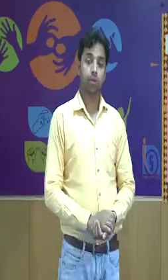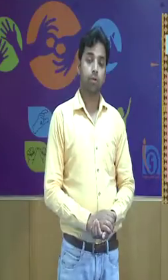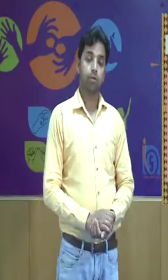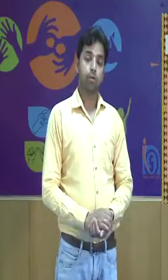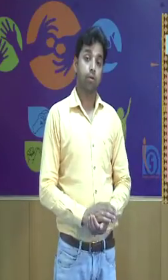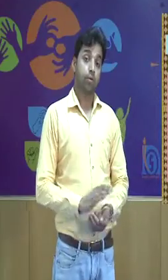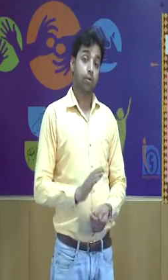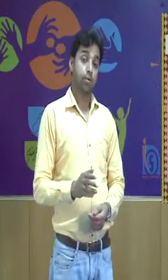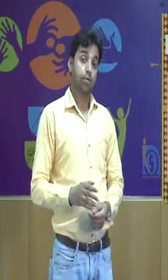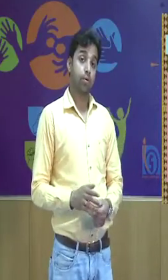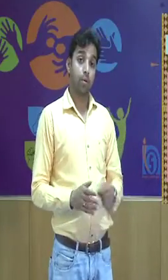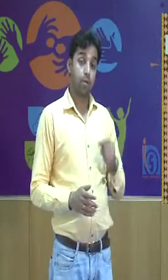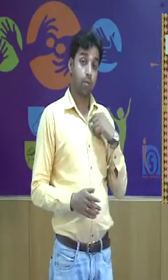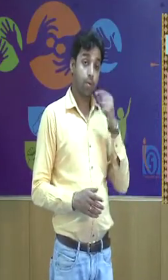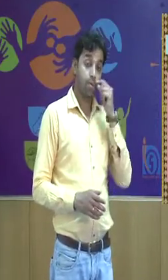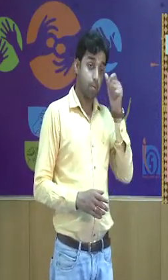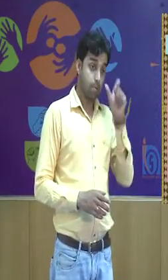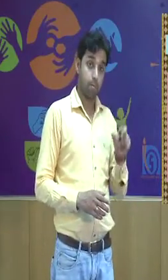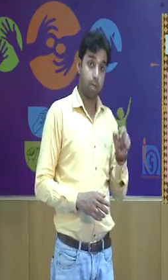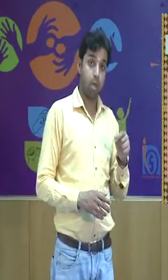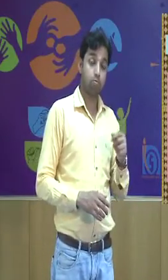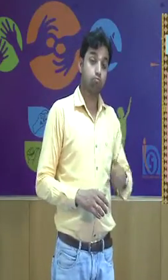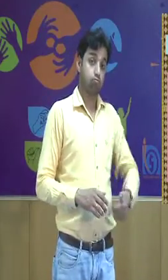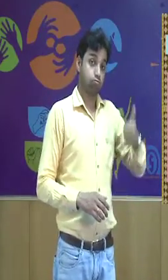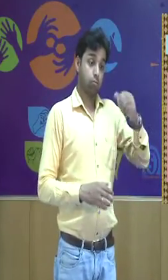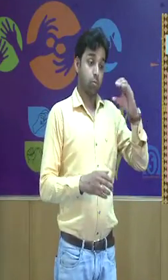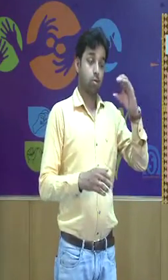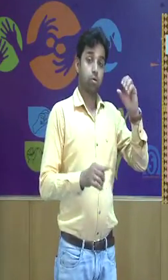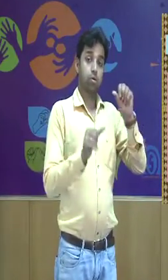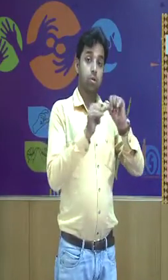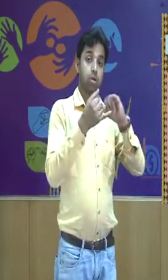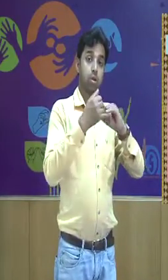When a man of high caste married a woman